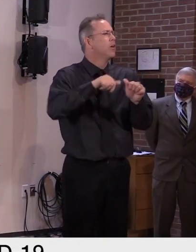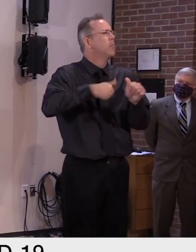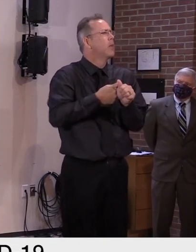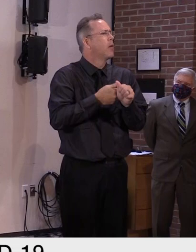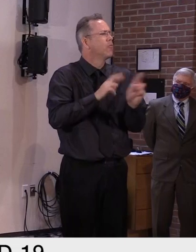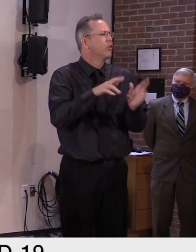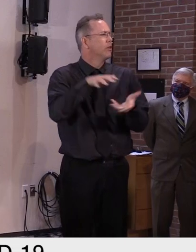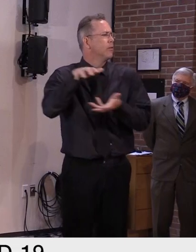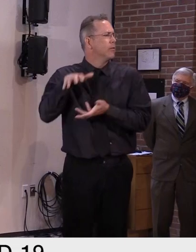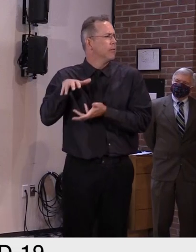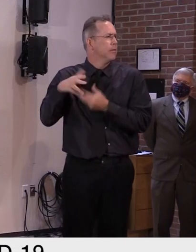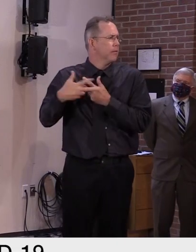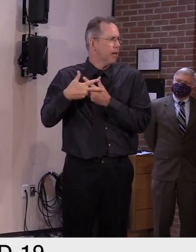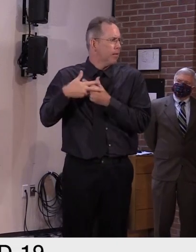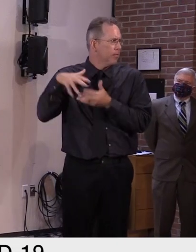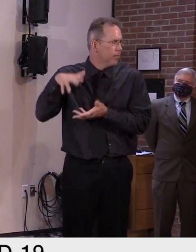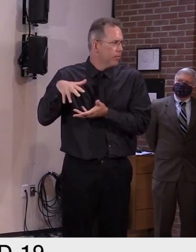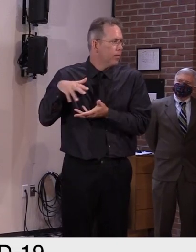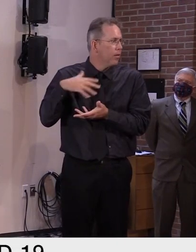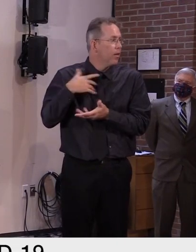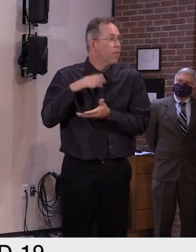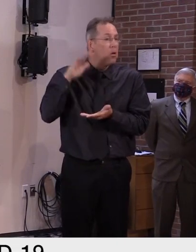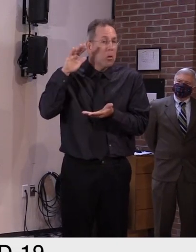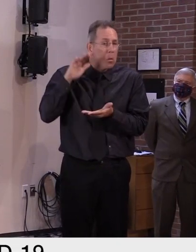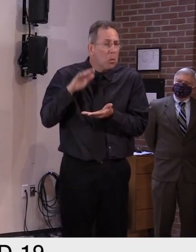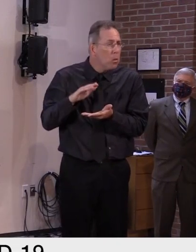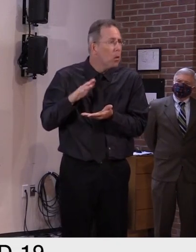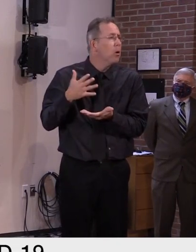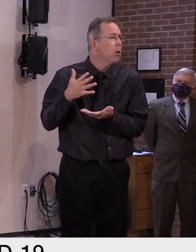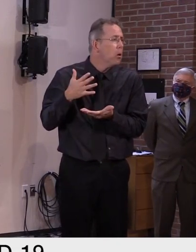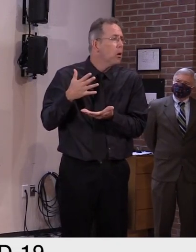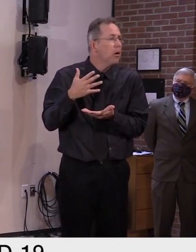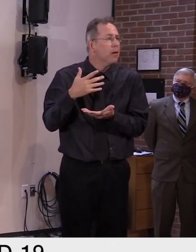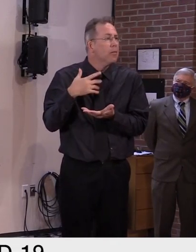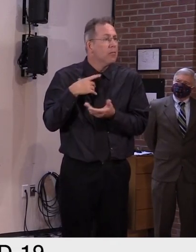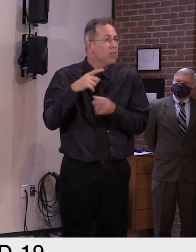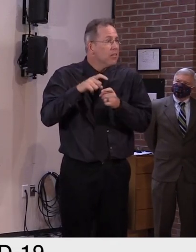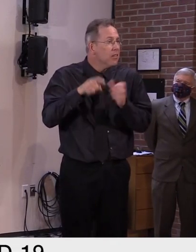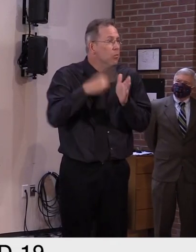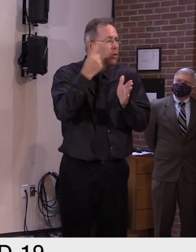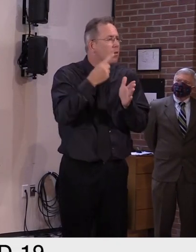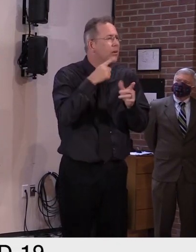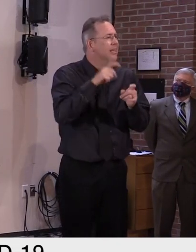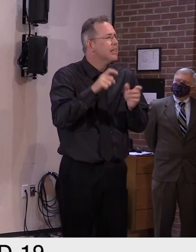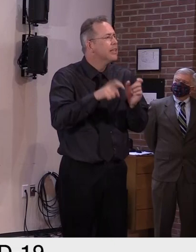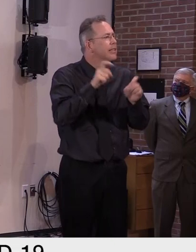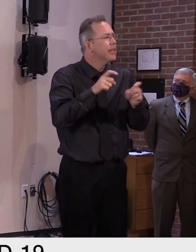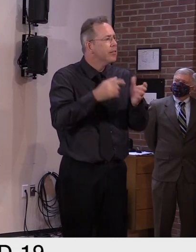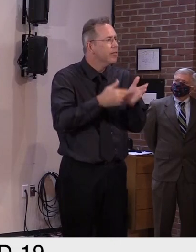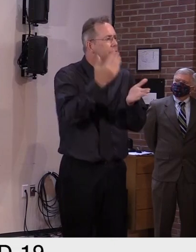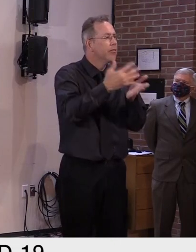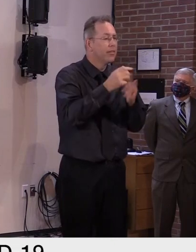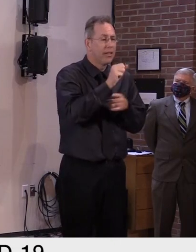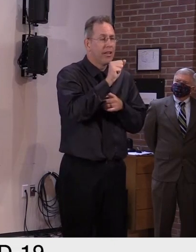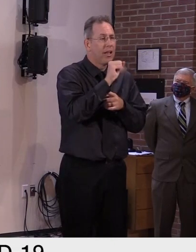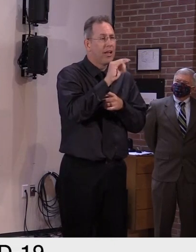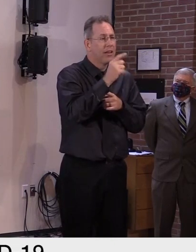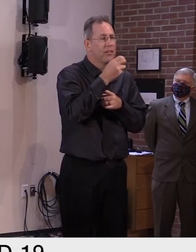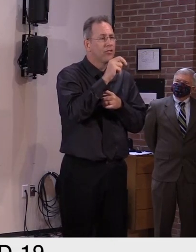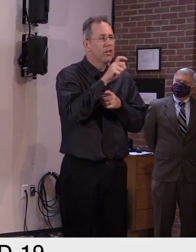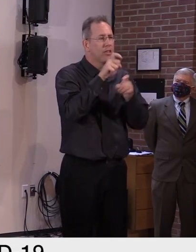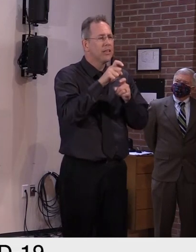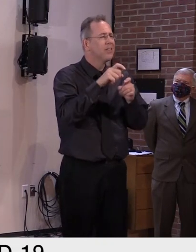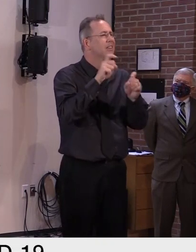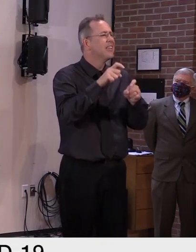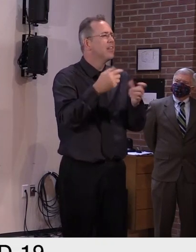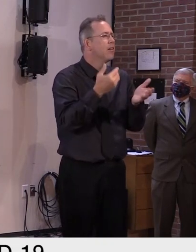beneficial, because it's not like it's a one and done kind of thing. We need to continue to test to oversee